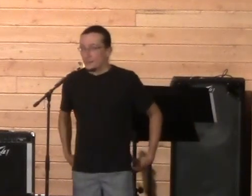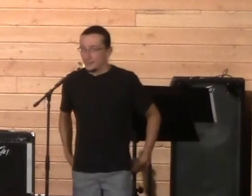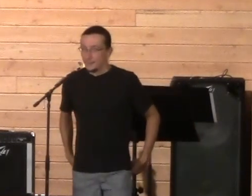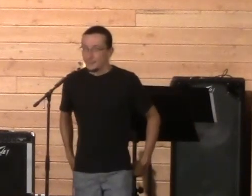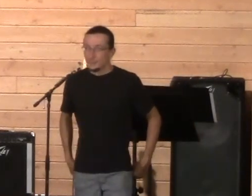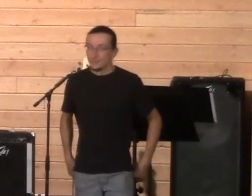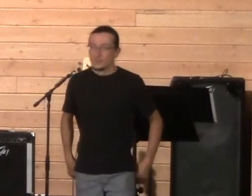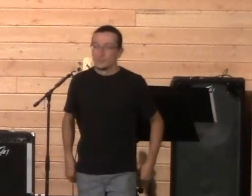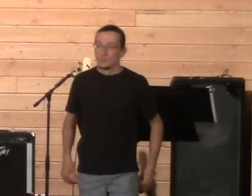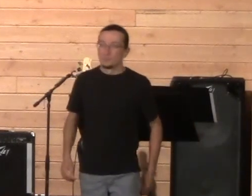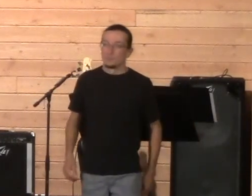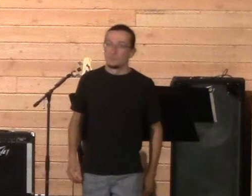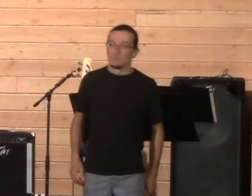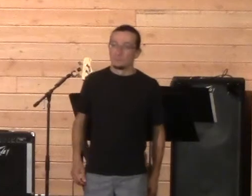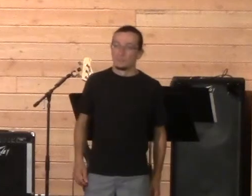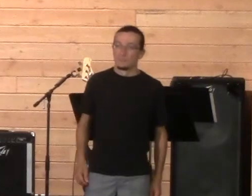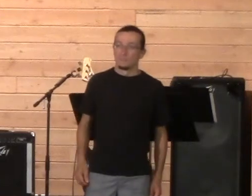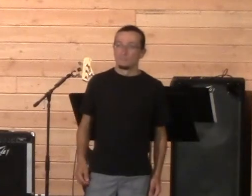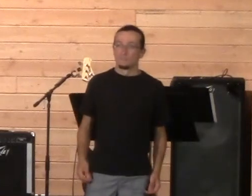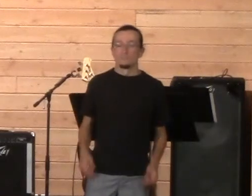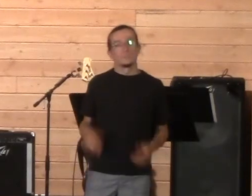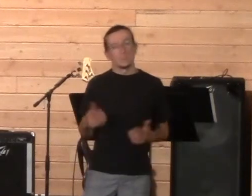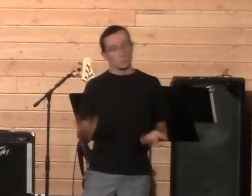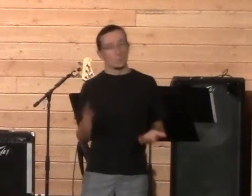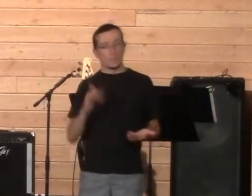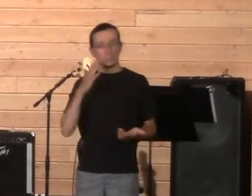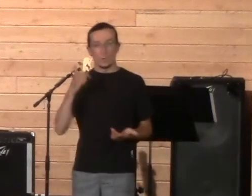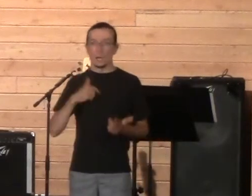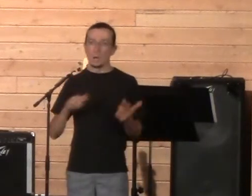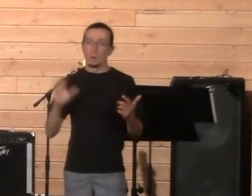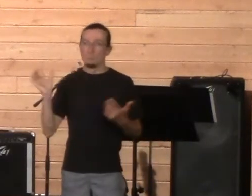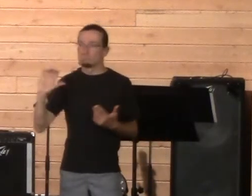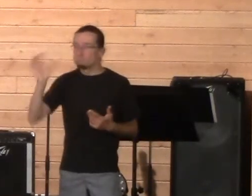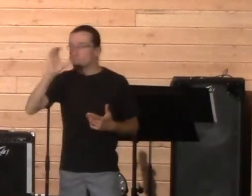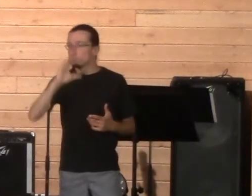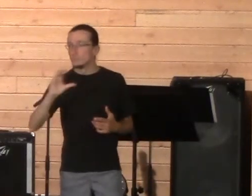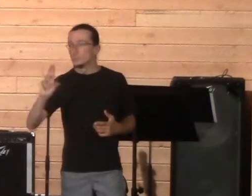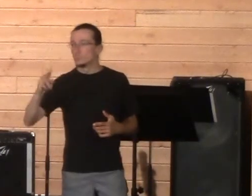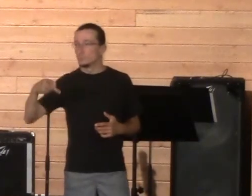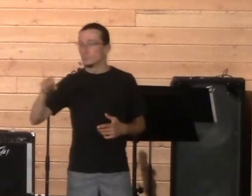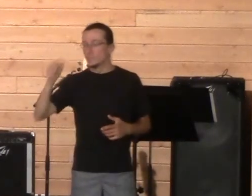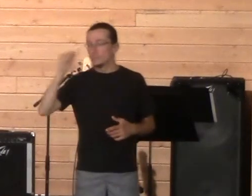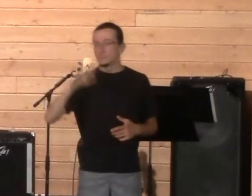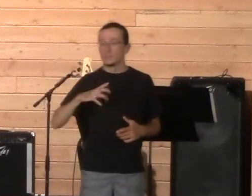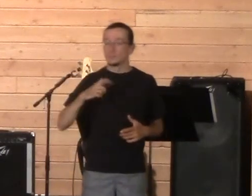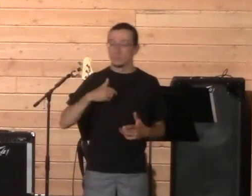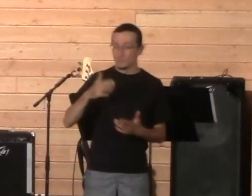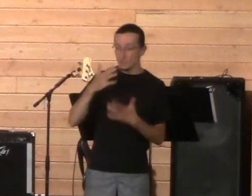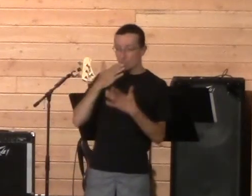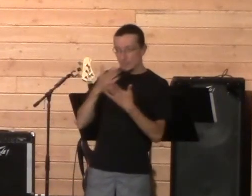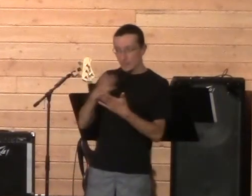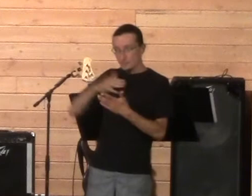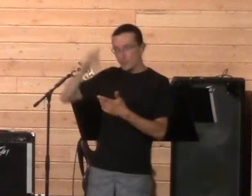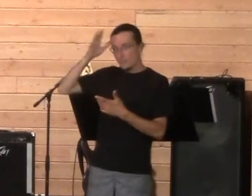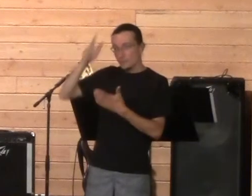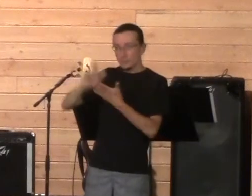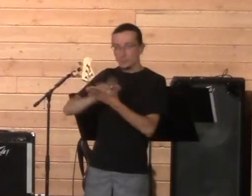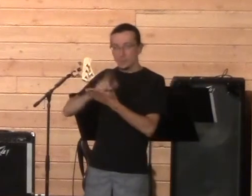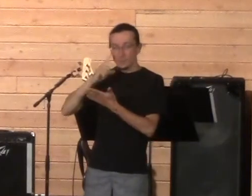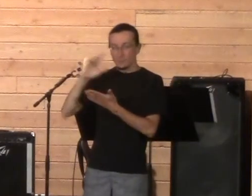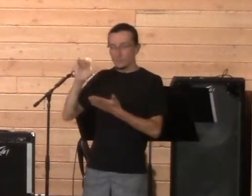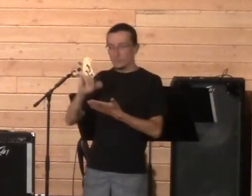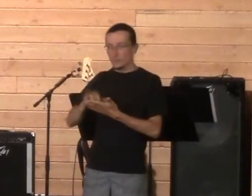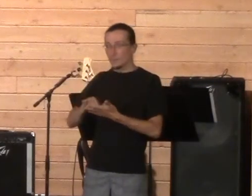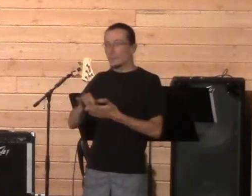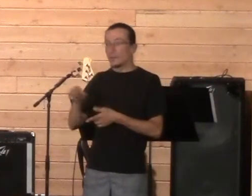That's what jarred me loose to go look for the UPS man. And so I thanked him for that. And he said, he didn't